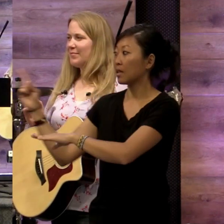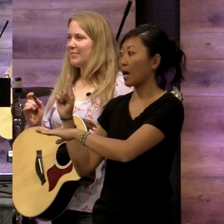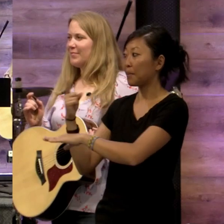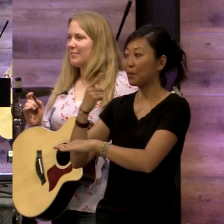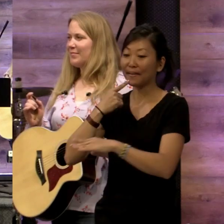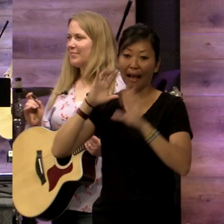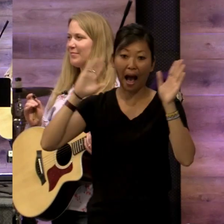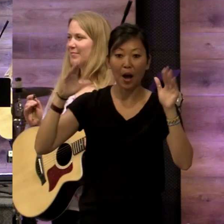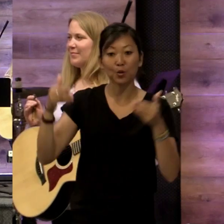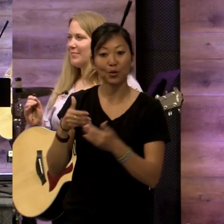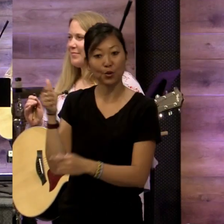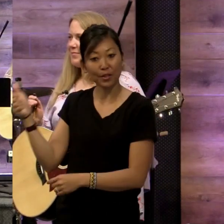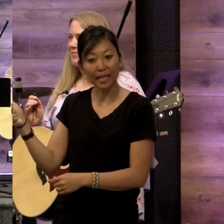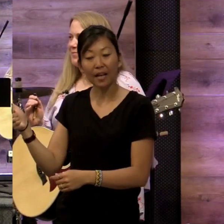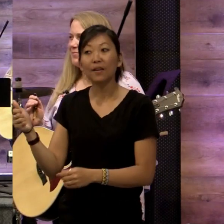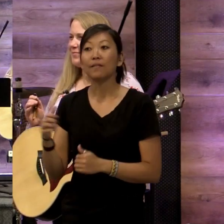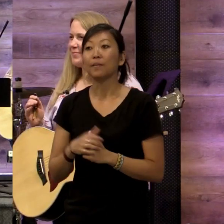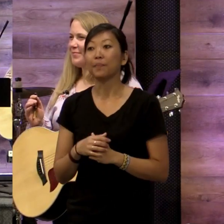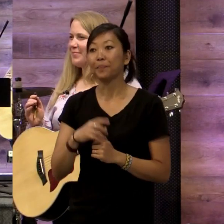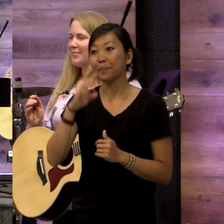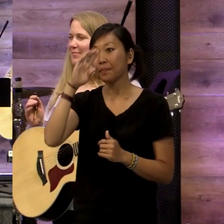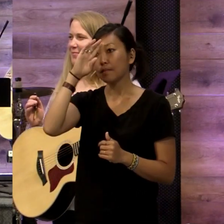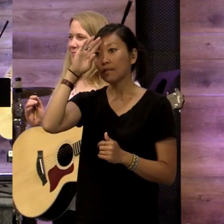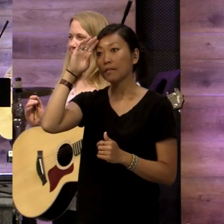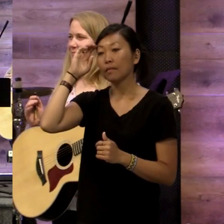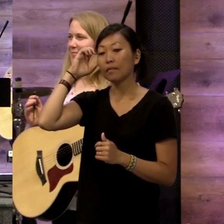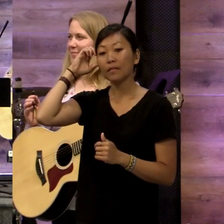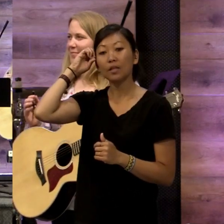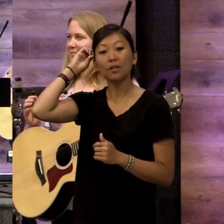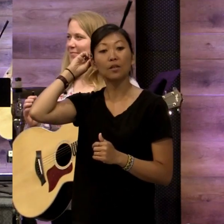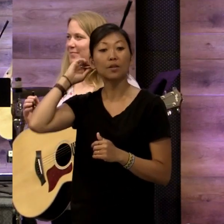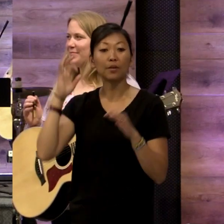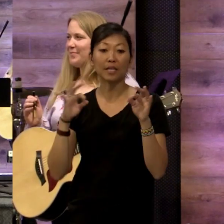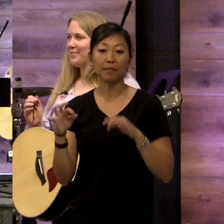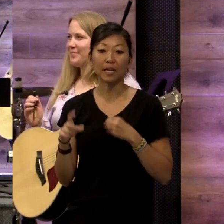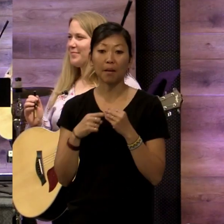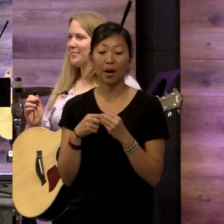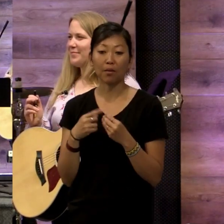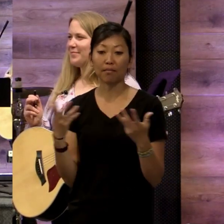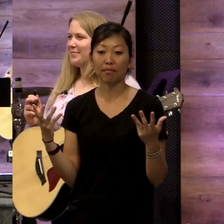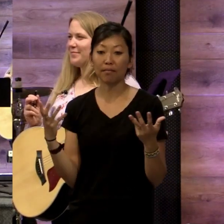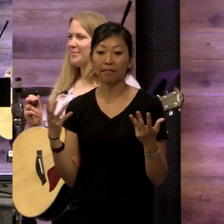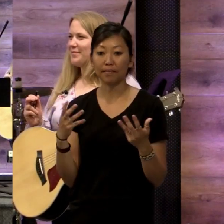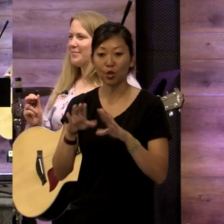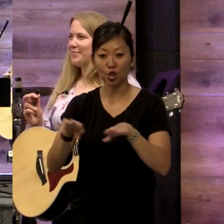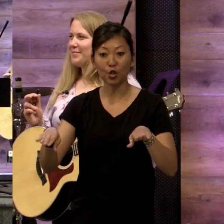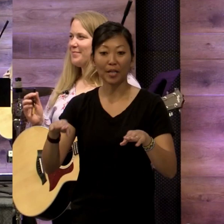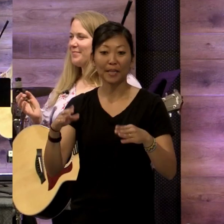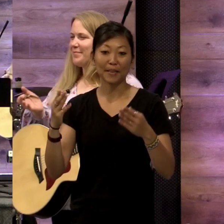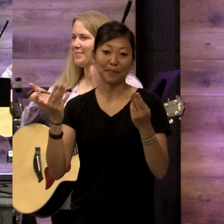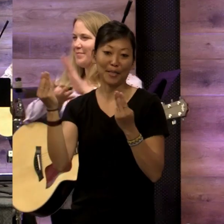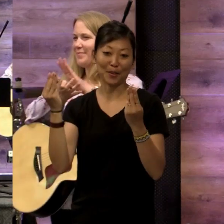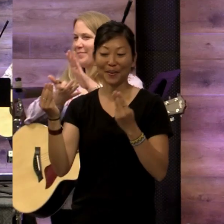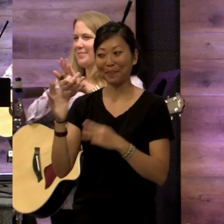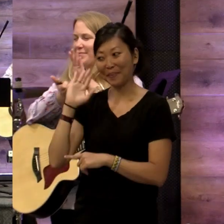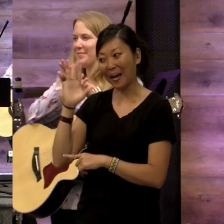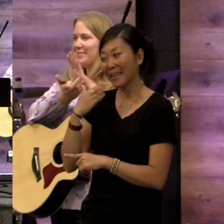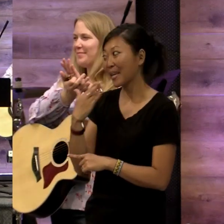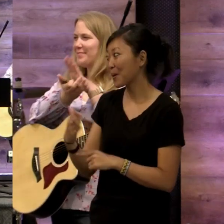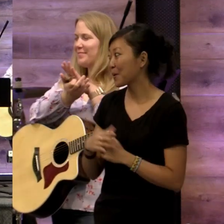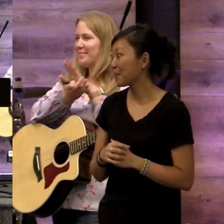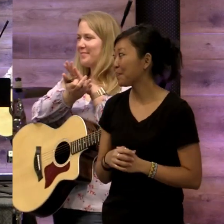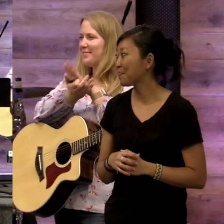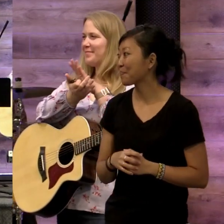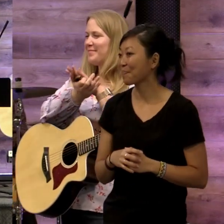to come up and say hi and introduce herself. Tell us a little bit more about kids ministry. Thanks.